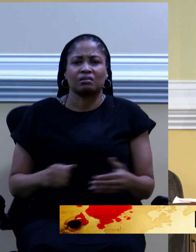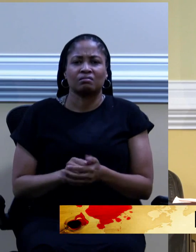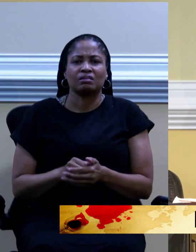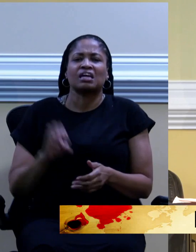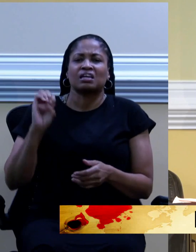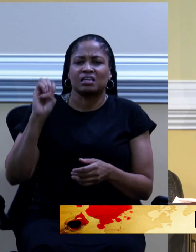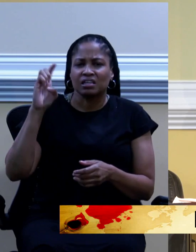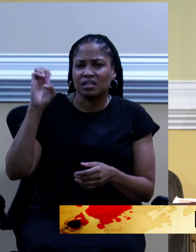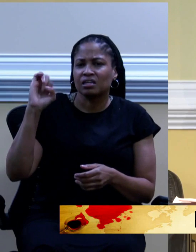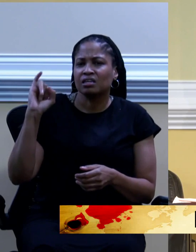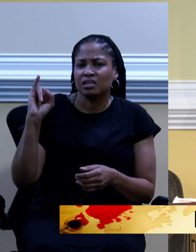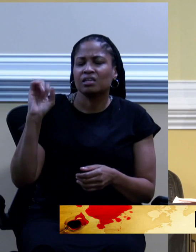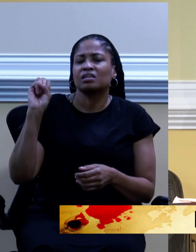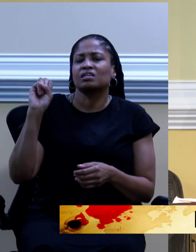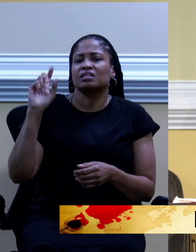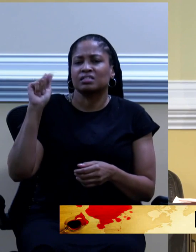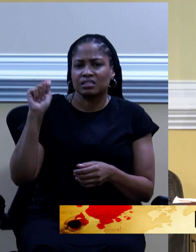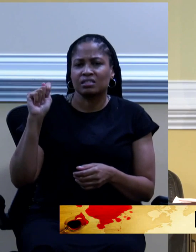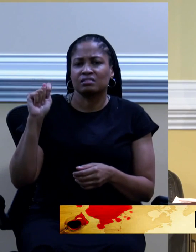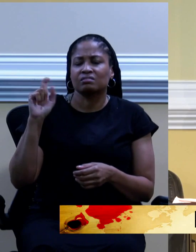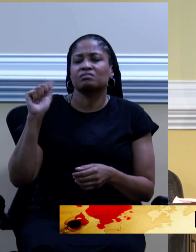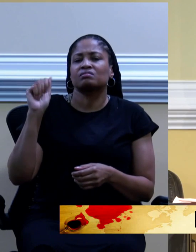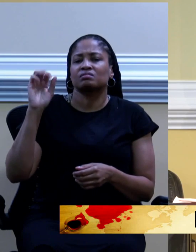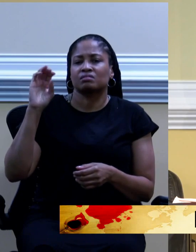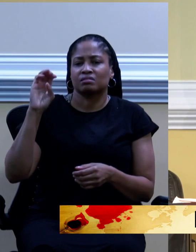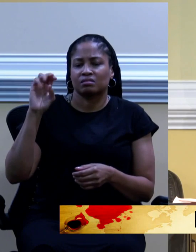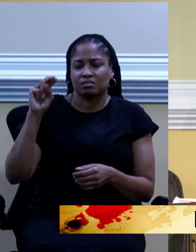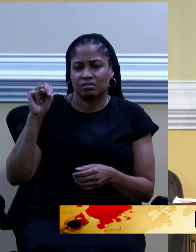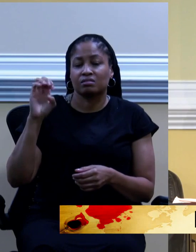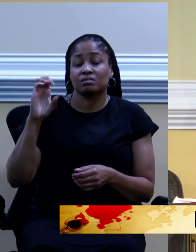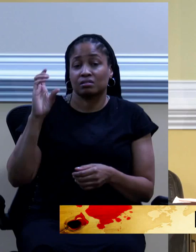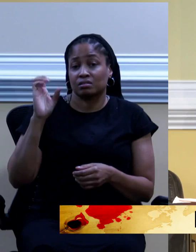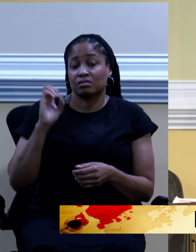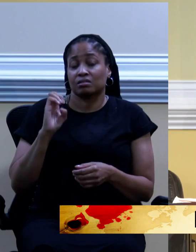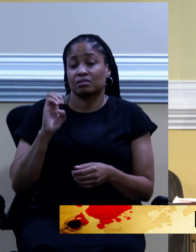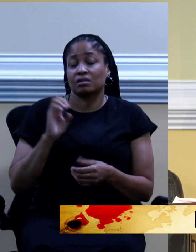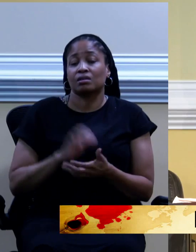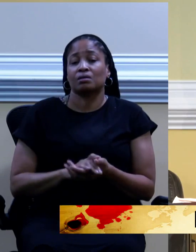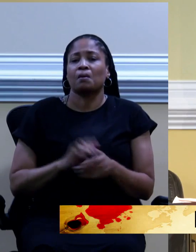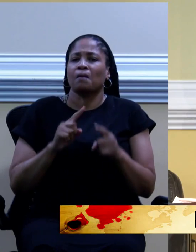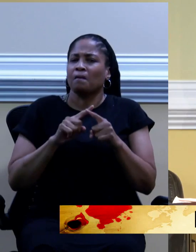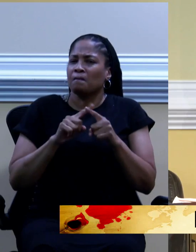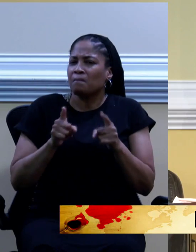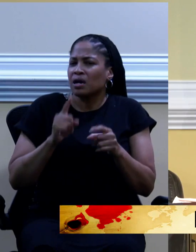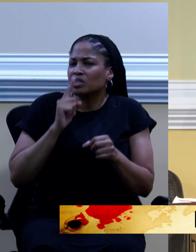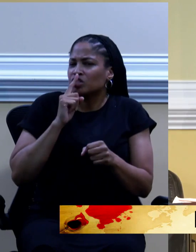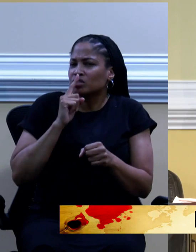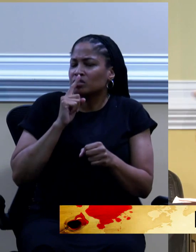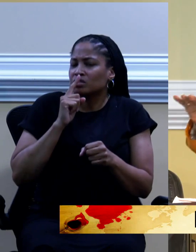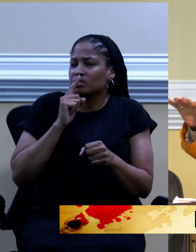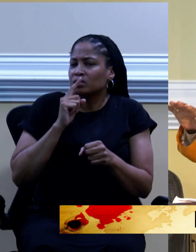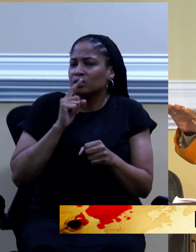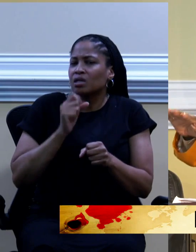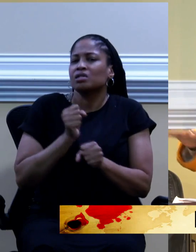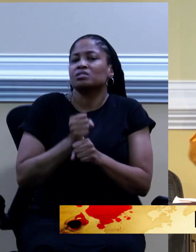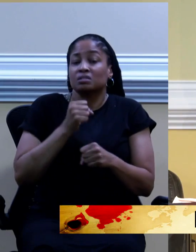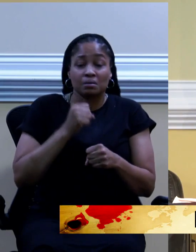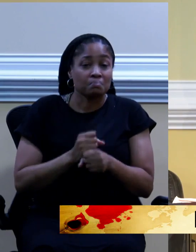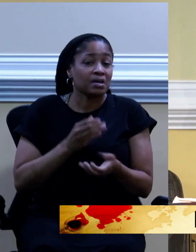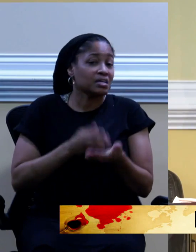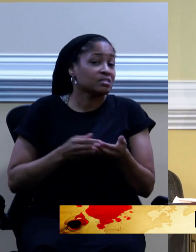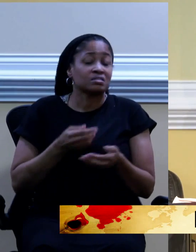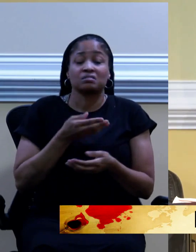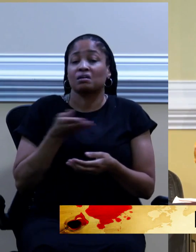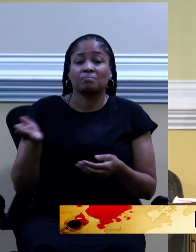Or strengthen something that has already been created. But to confirm. I mean to make something that's never been created, but